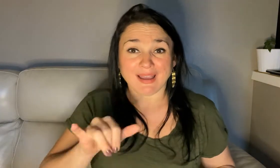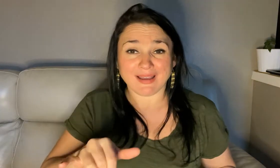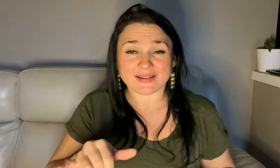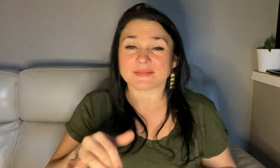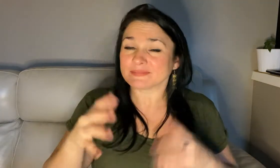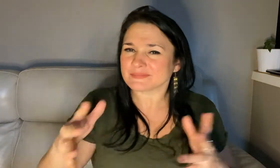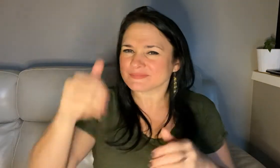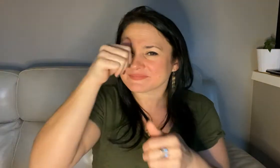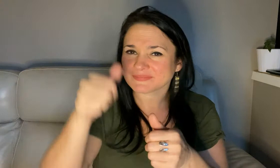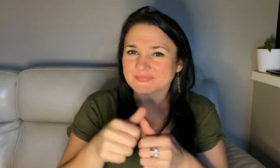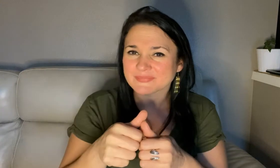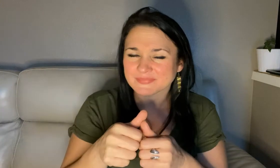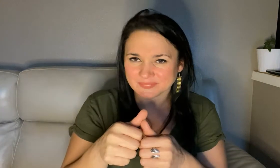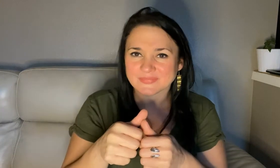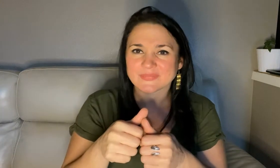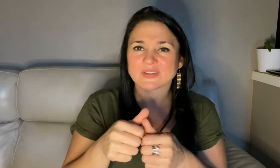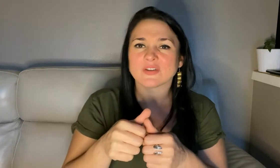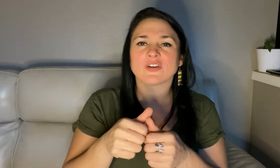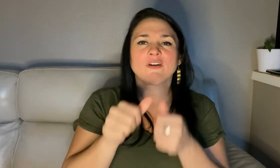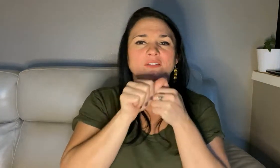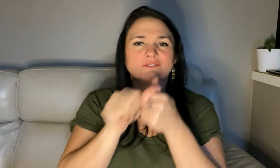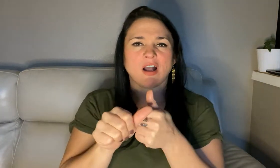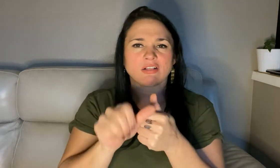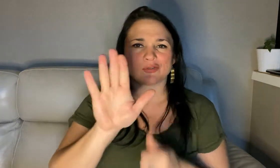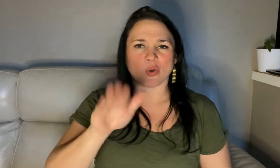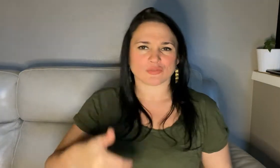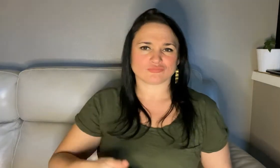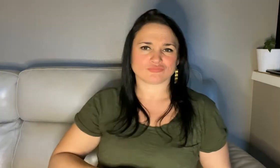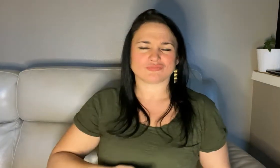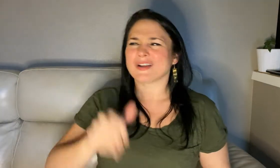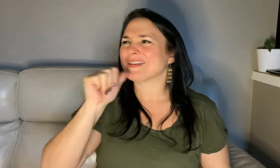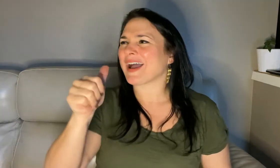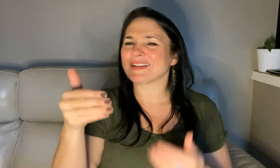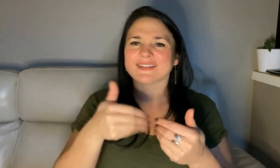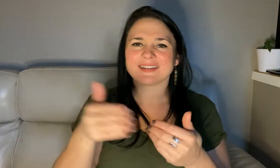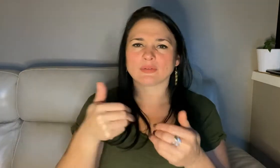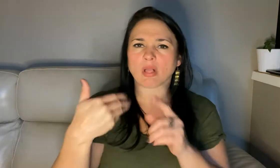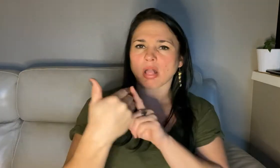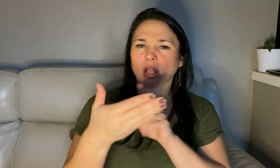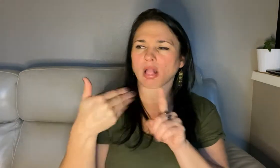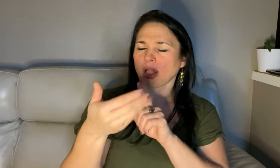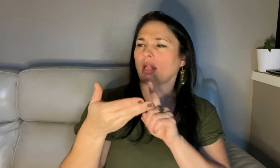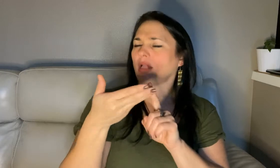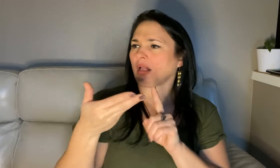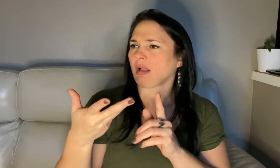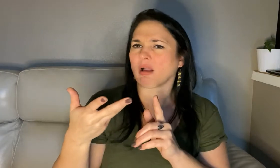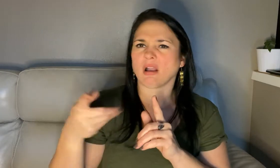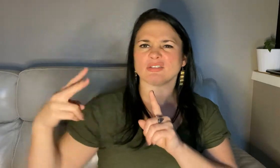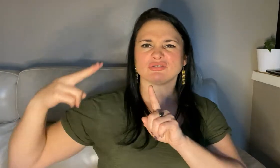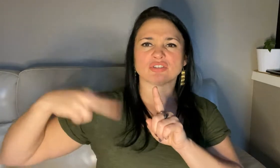I mean, you do need that, but remember, follow your intuition, your gut. It's not easy. I mean,